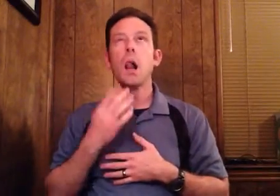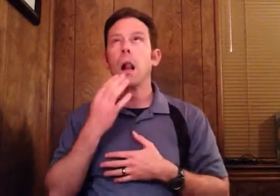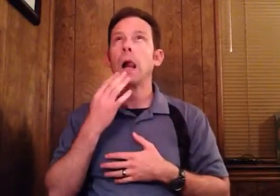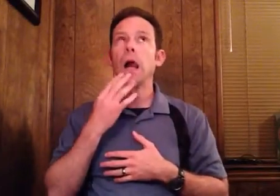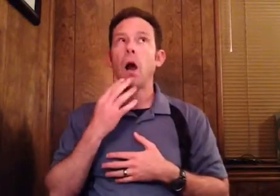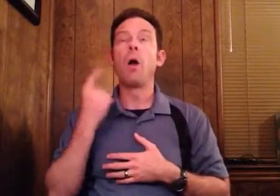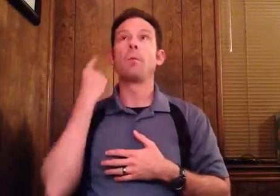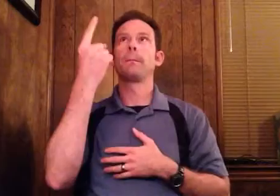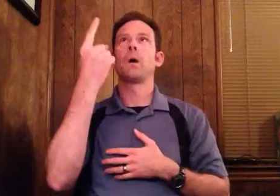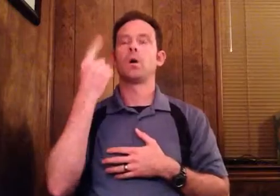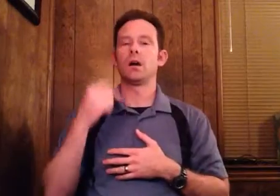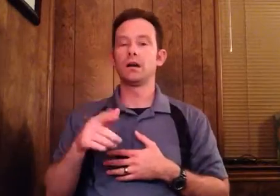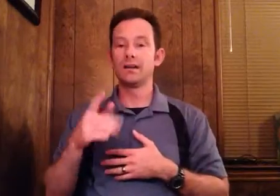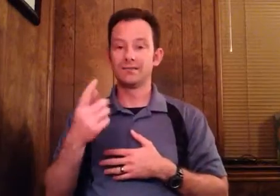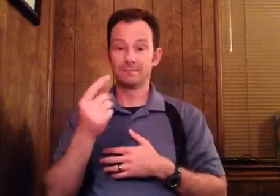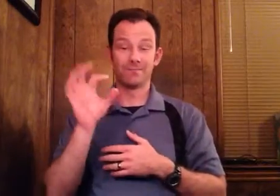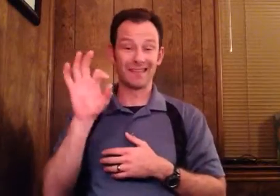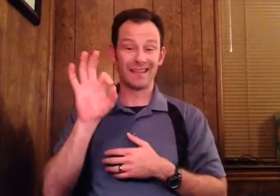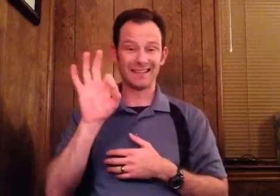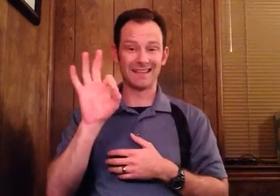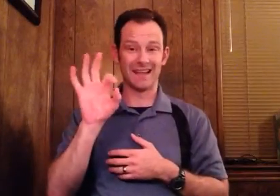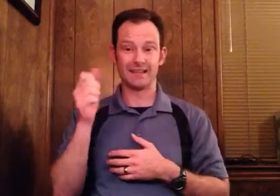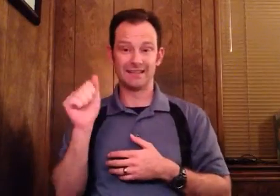1. 9 tens minus 7 tens.